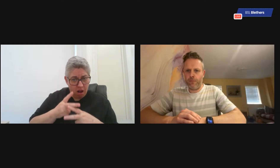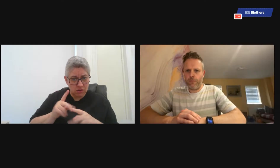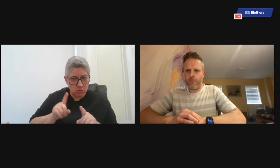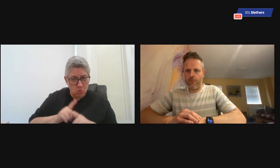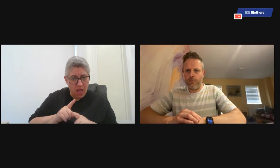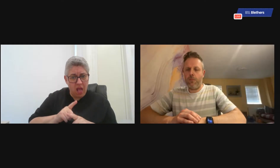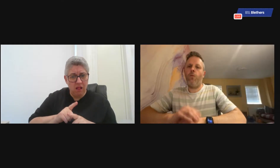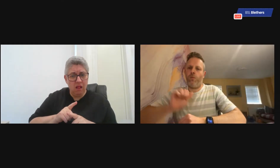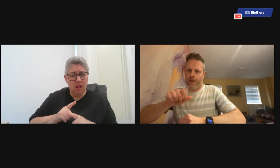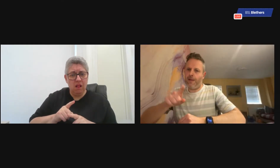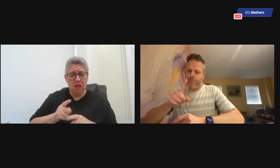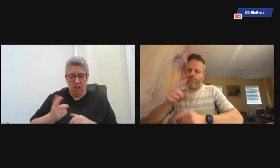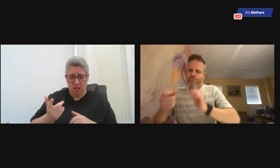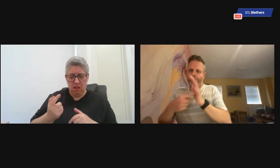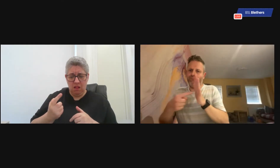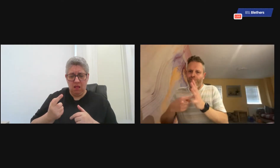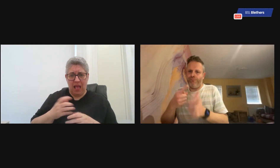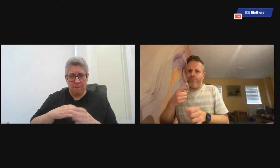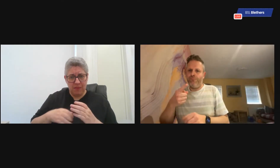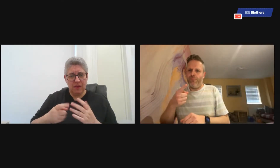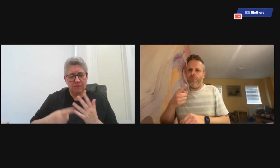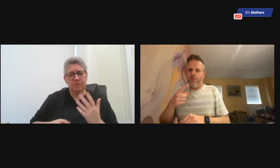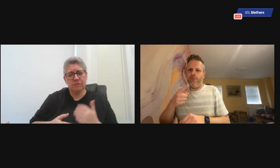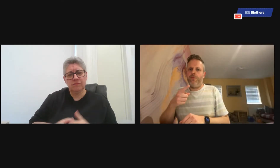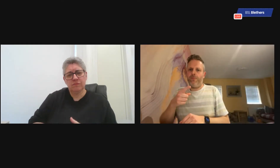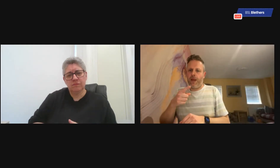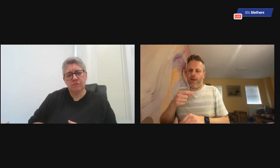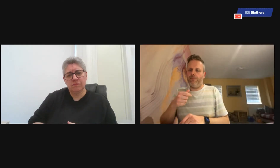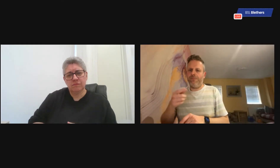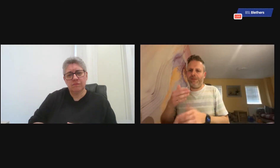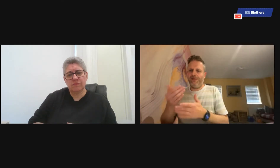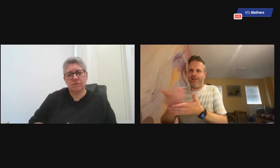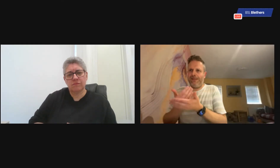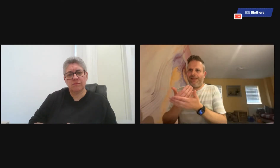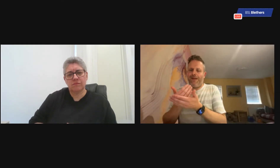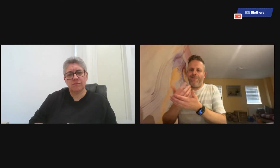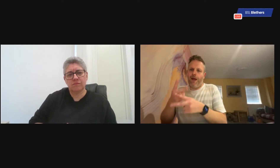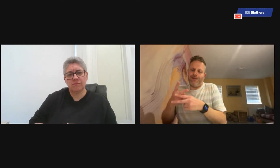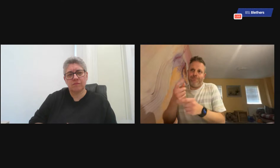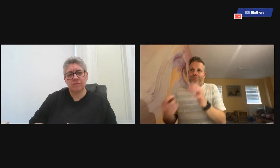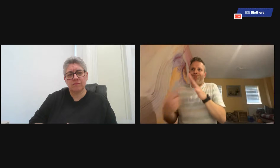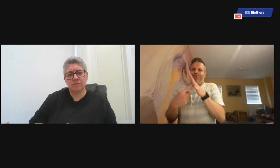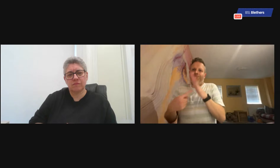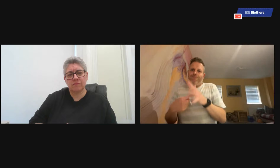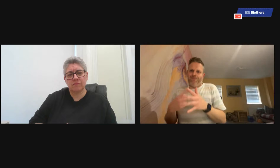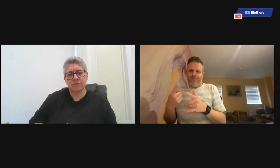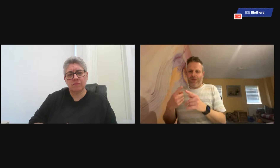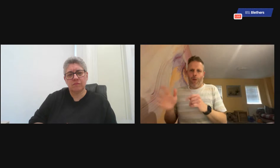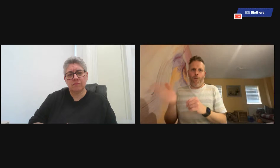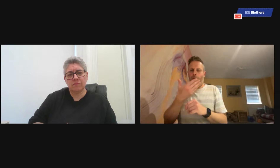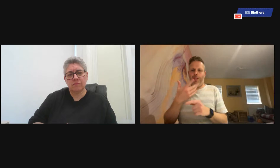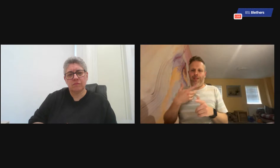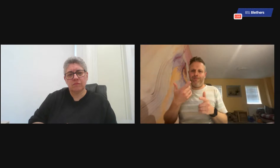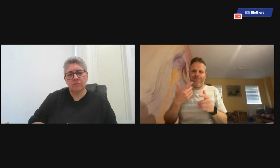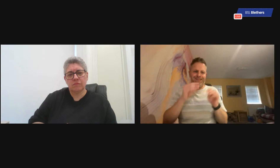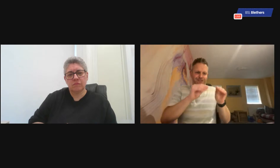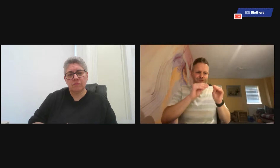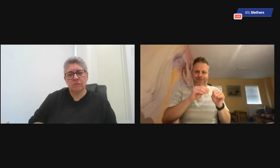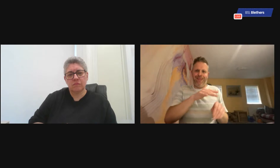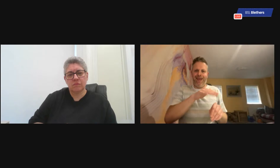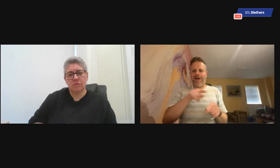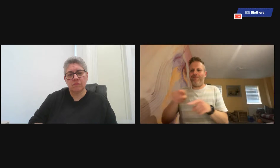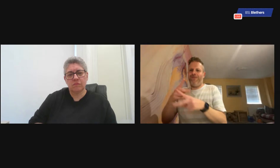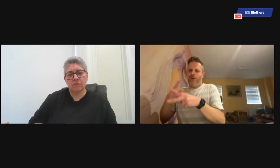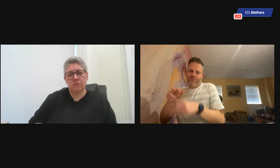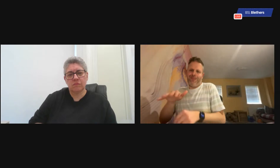And also, I'm assuming you have to do safeguarding, but that empathy is important. Yeah,